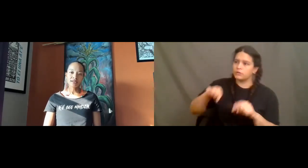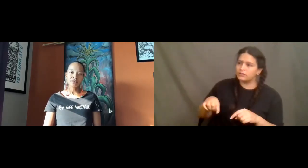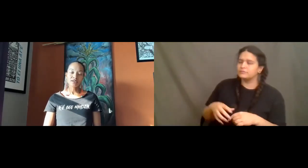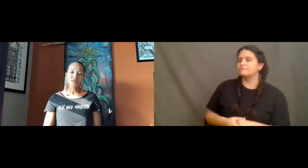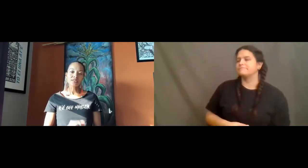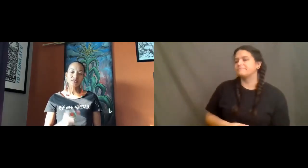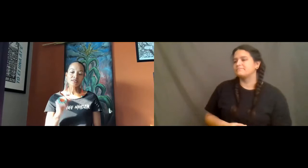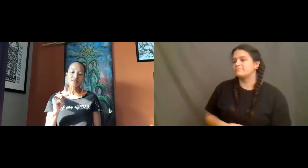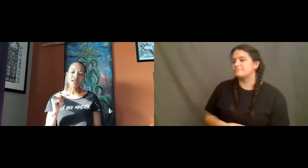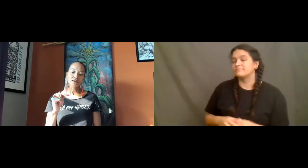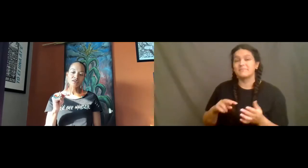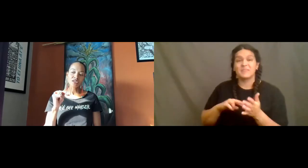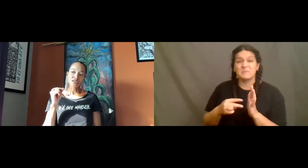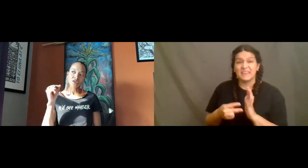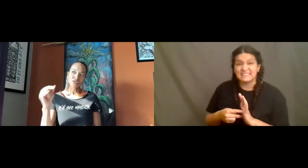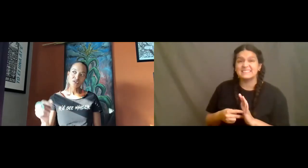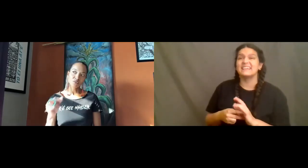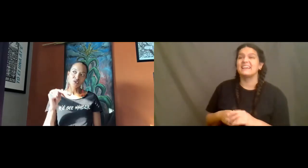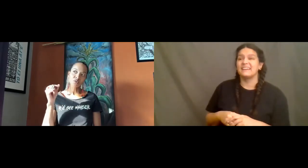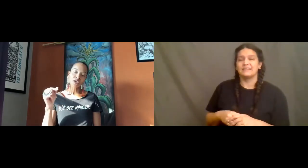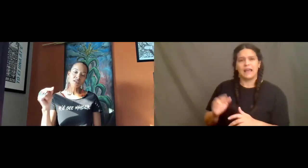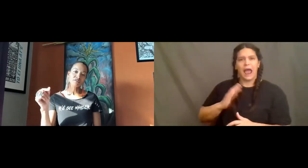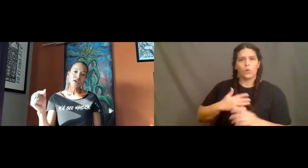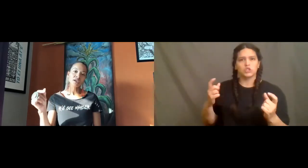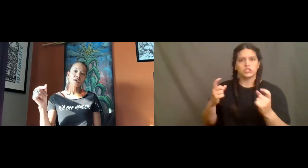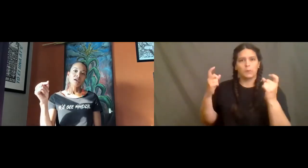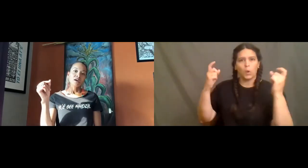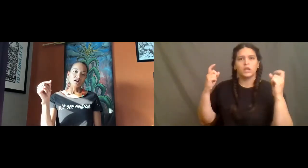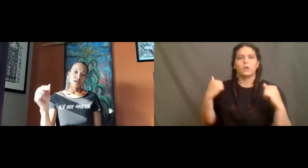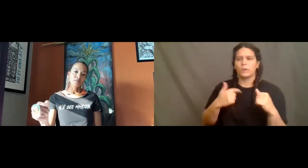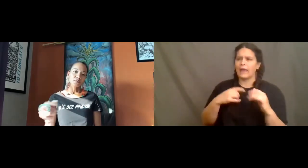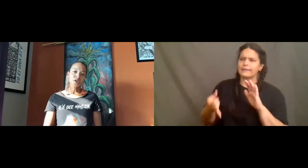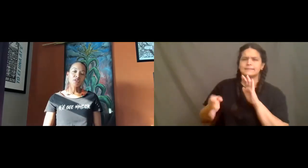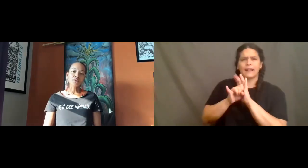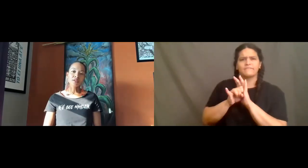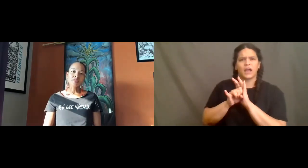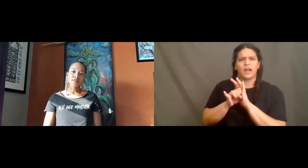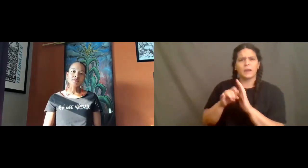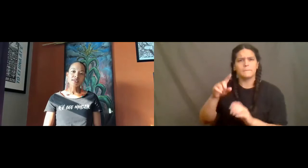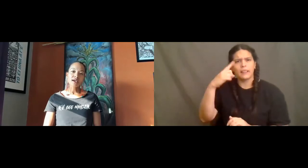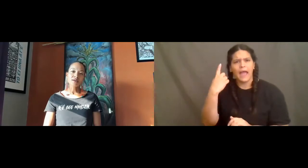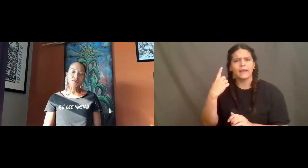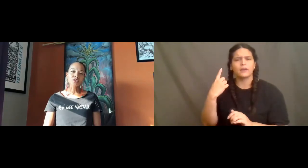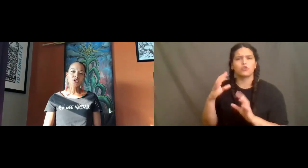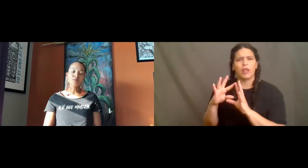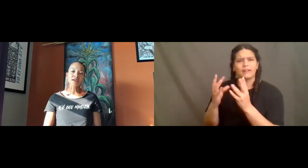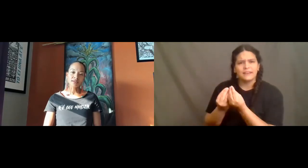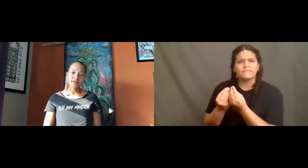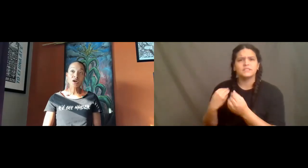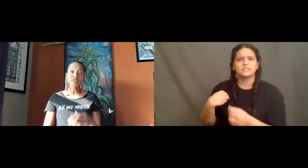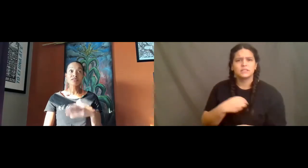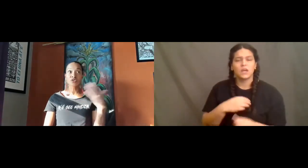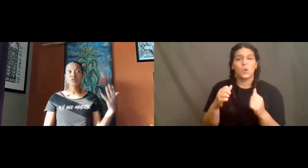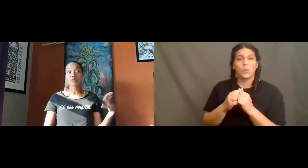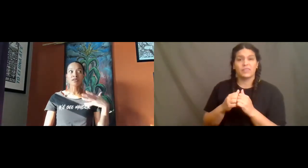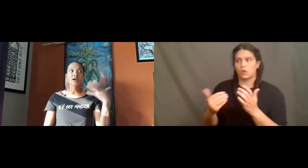dole. You know, this is now in our ceremonies we identify our Black relatives with the term Nahita. So